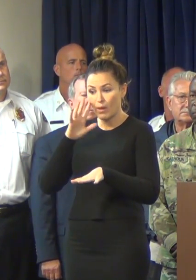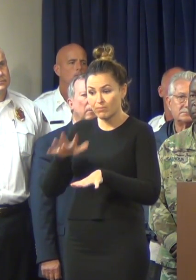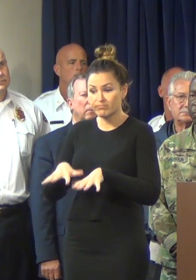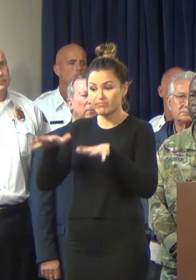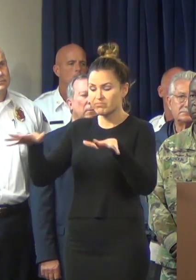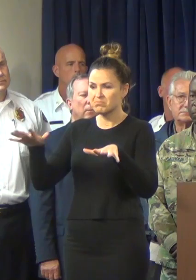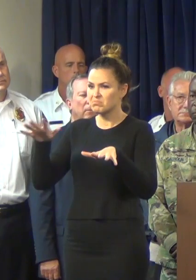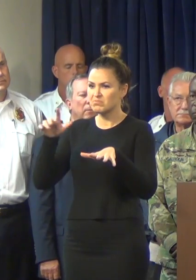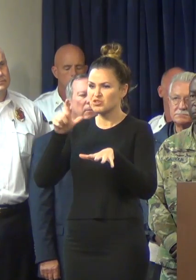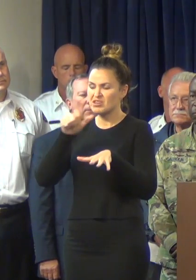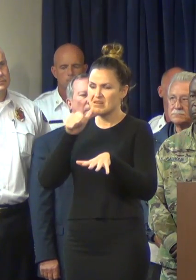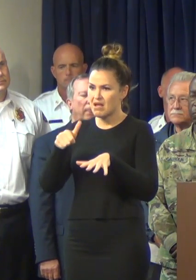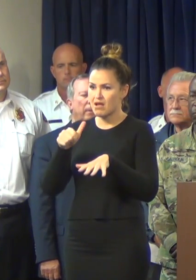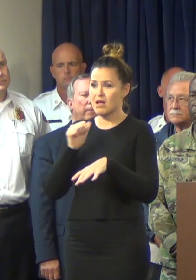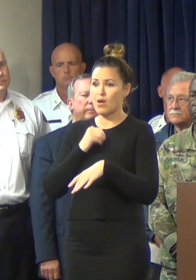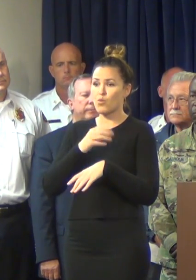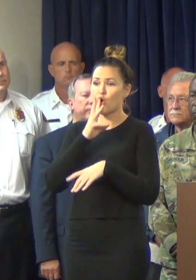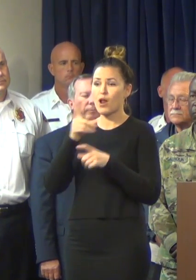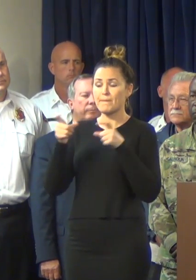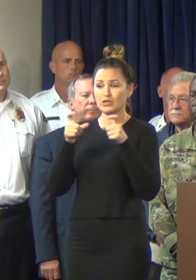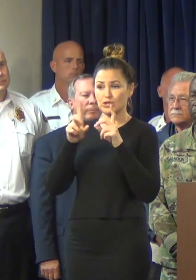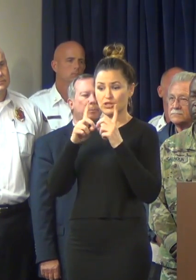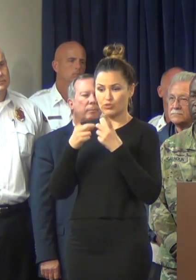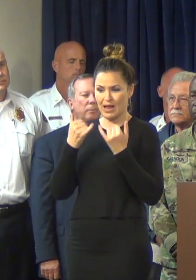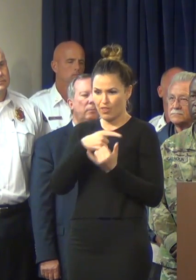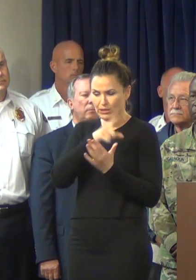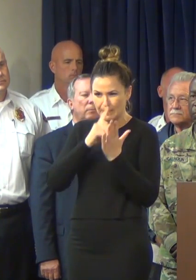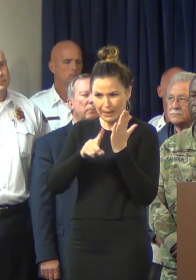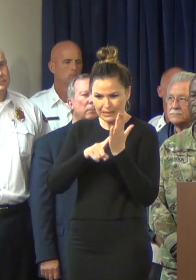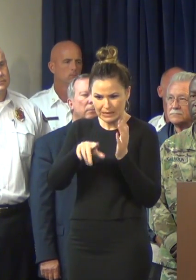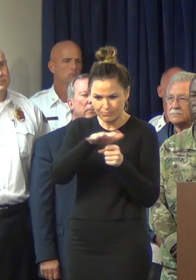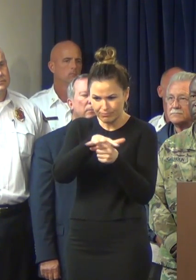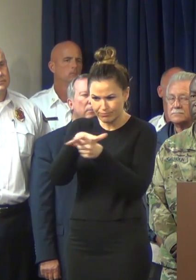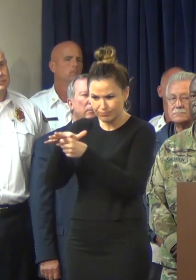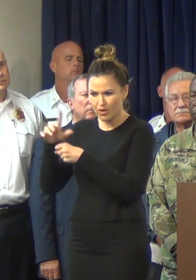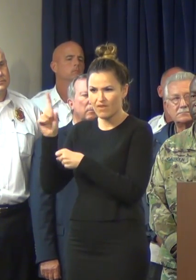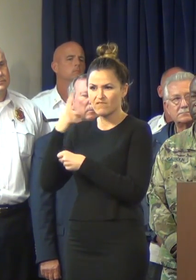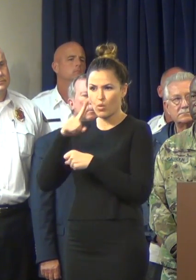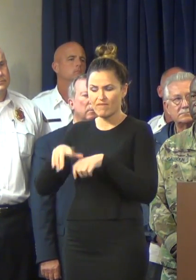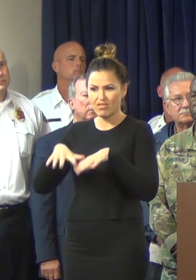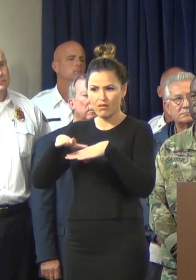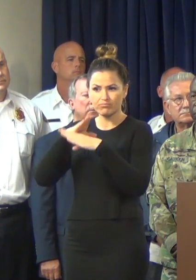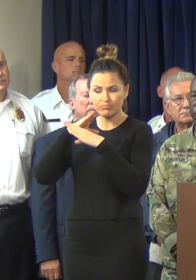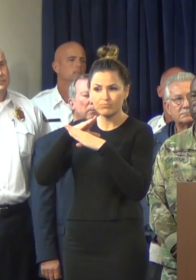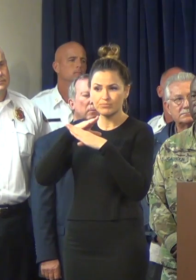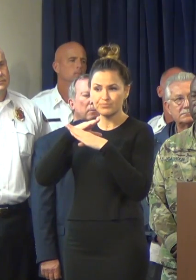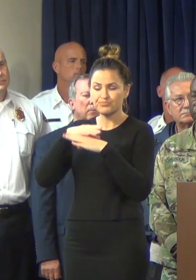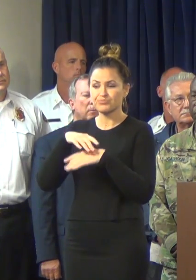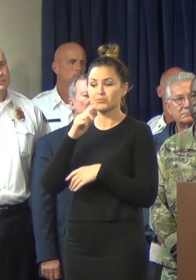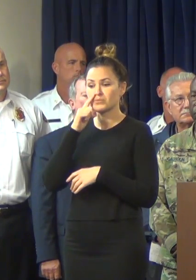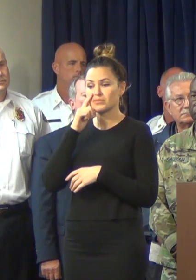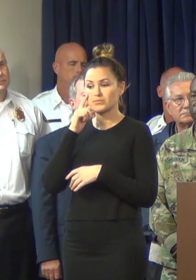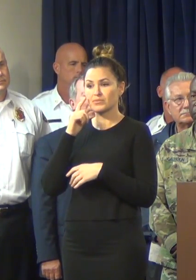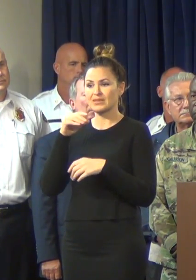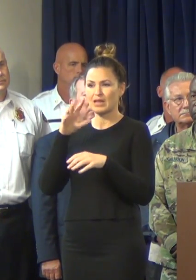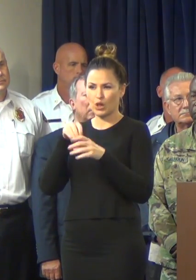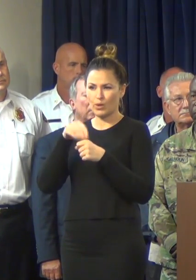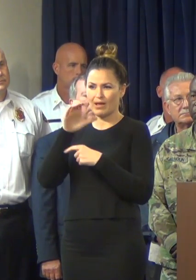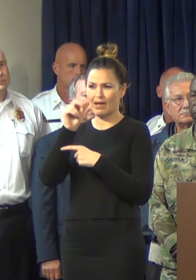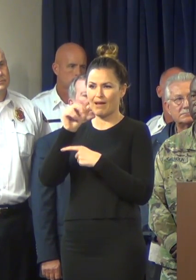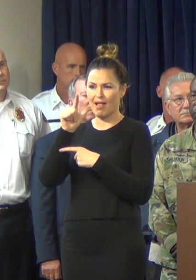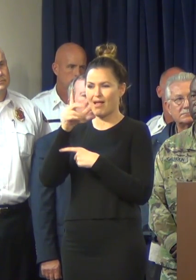area. Our water management districts are inspecting key areas of their flood control systems, including canals and levees. There are no